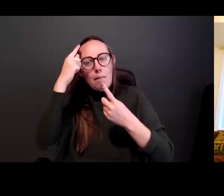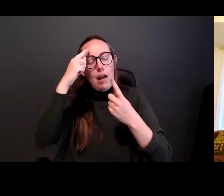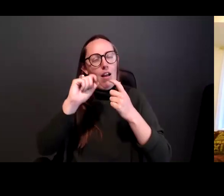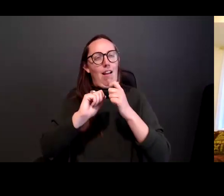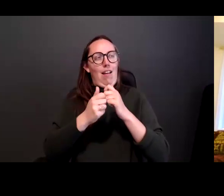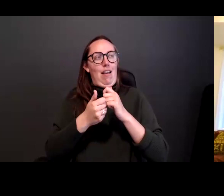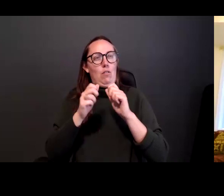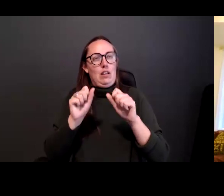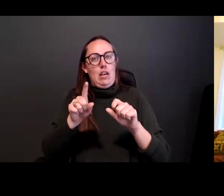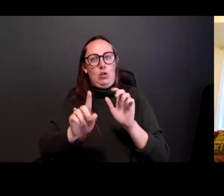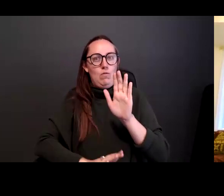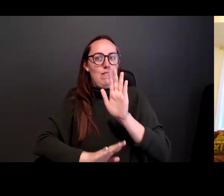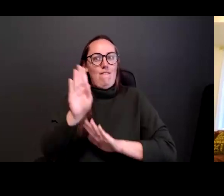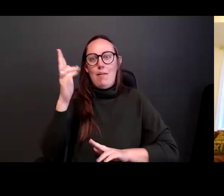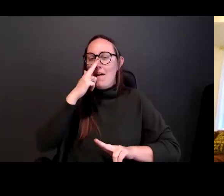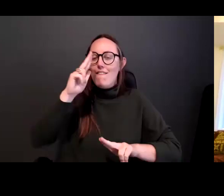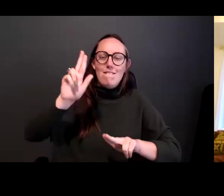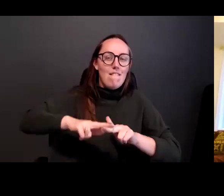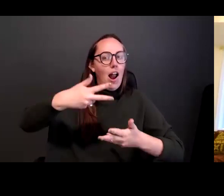also do projects online.